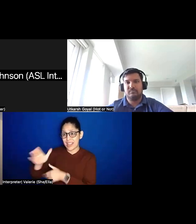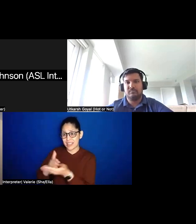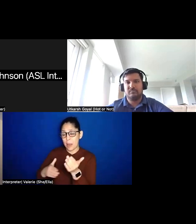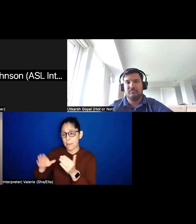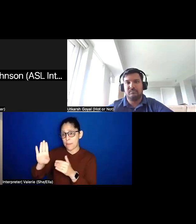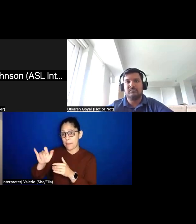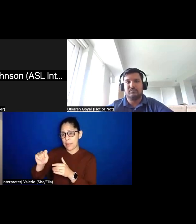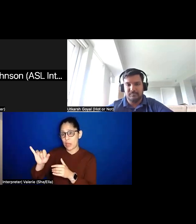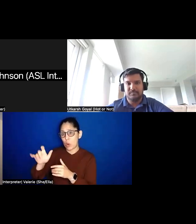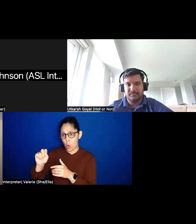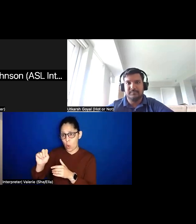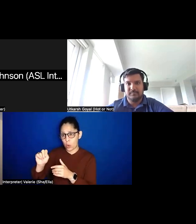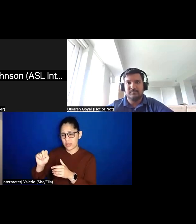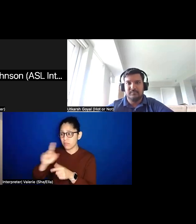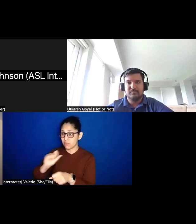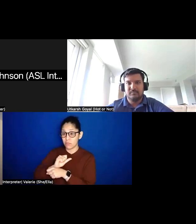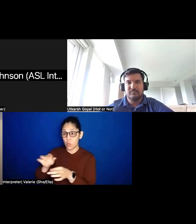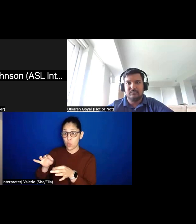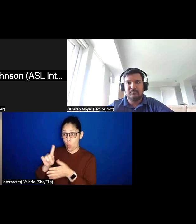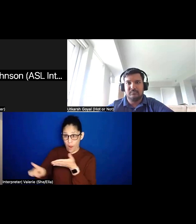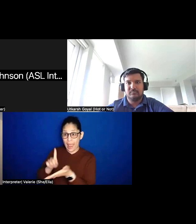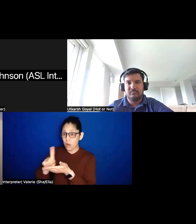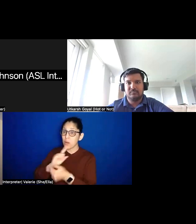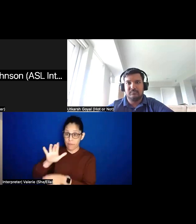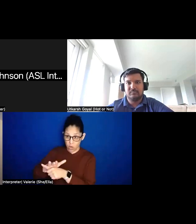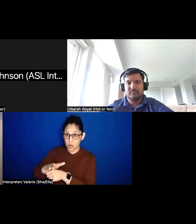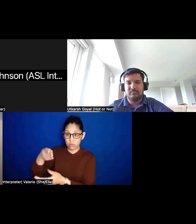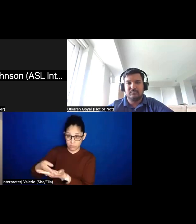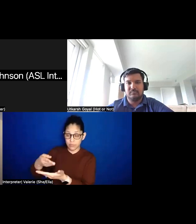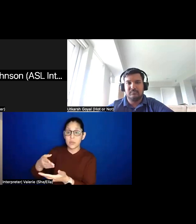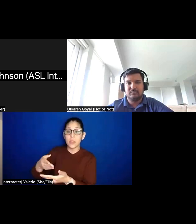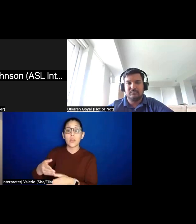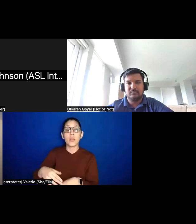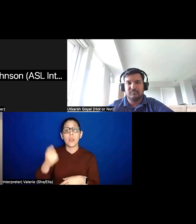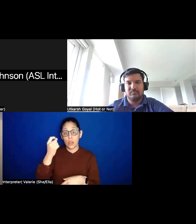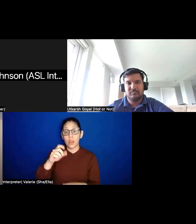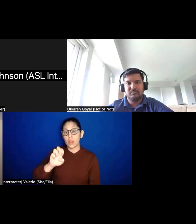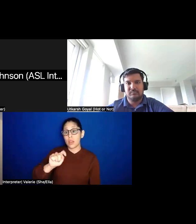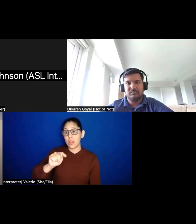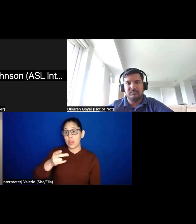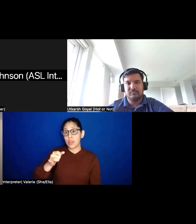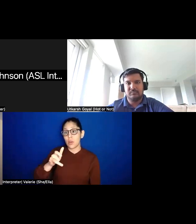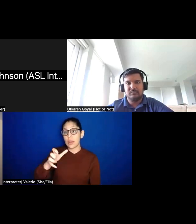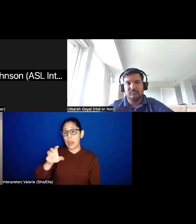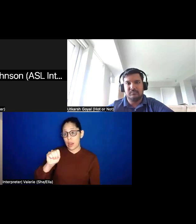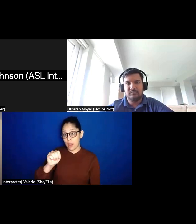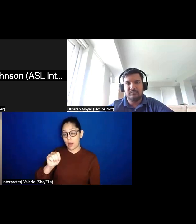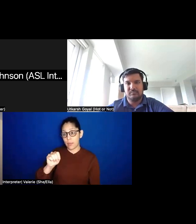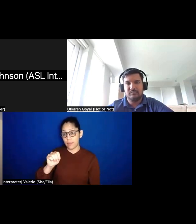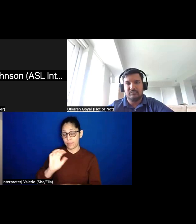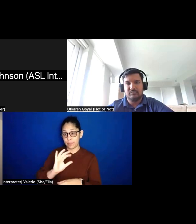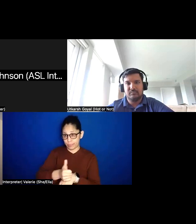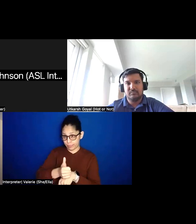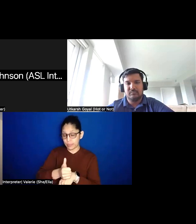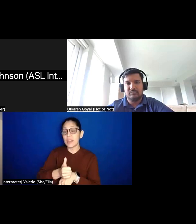hour for it to confirm. Then along came Ethereum, and with Ethereum, it takes about 10 minutes. And then there